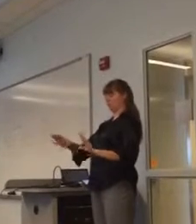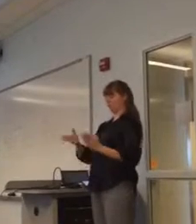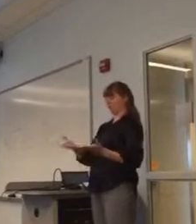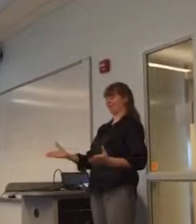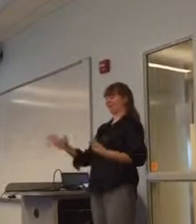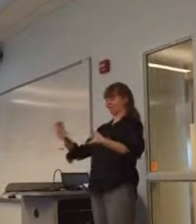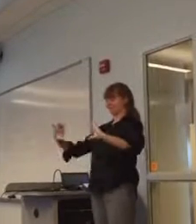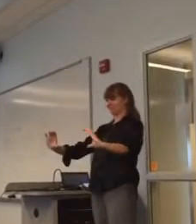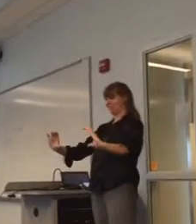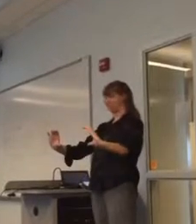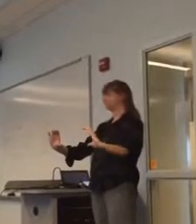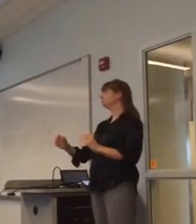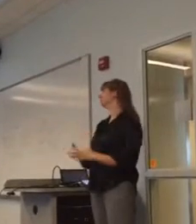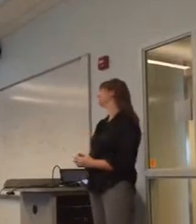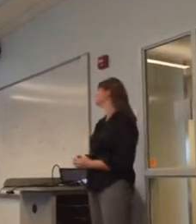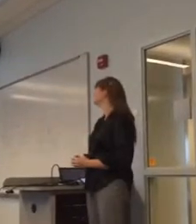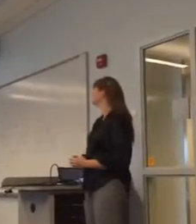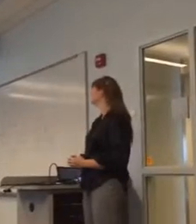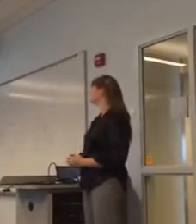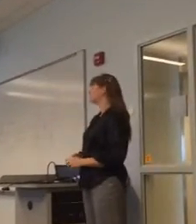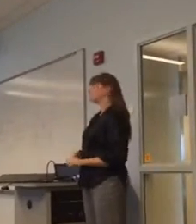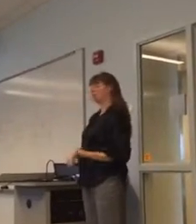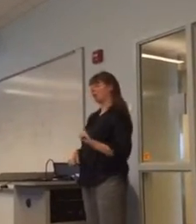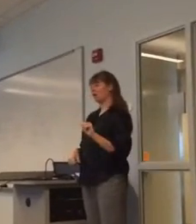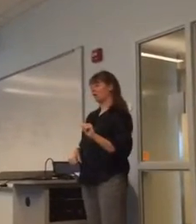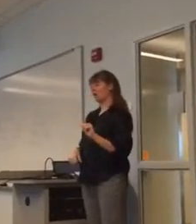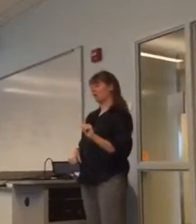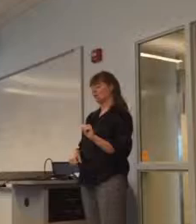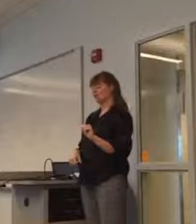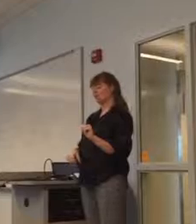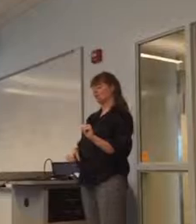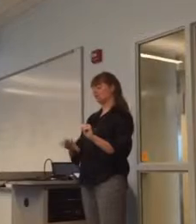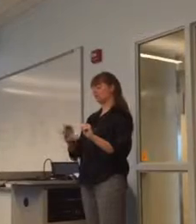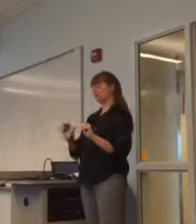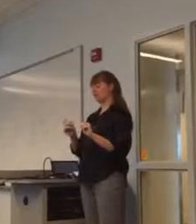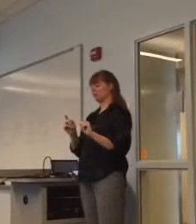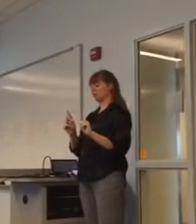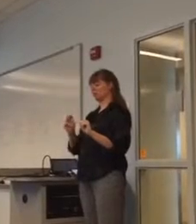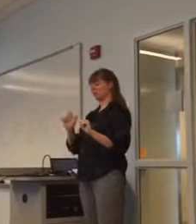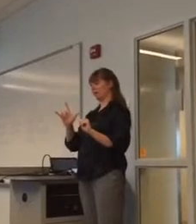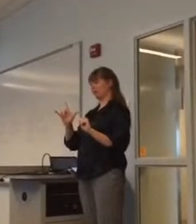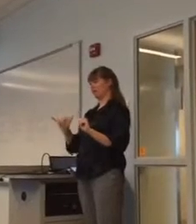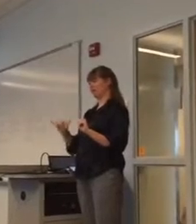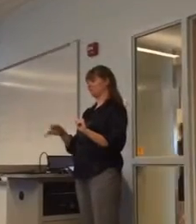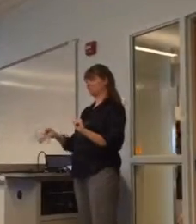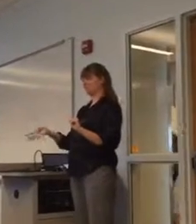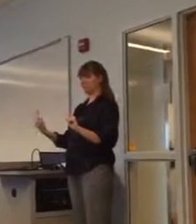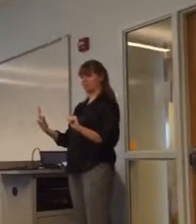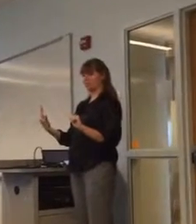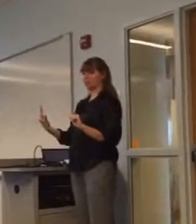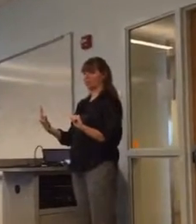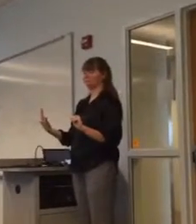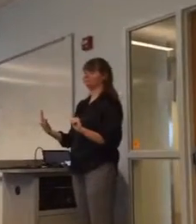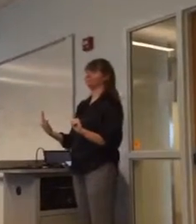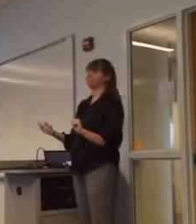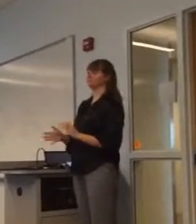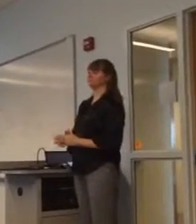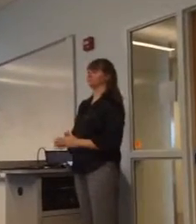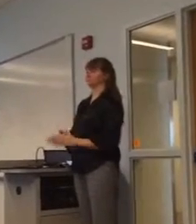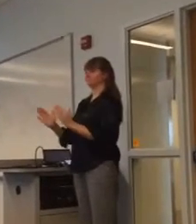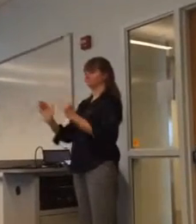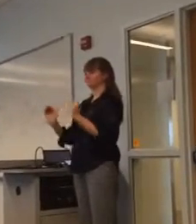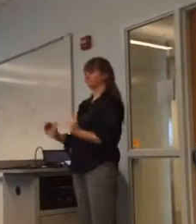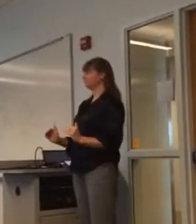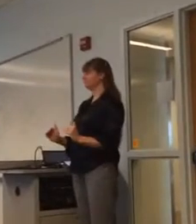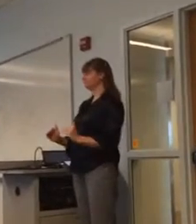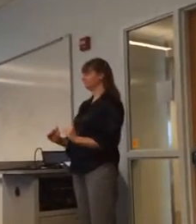So for A, the cardinality of A is 4. There are 4 objects. cardinality of B is